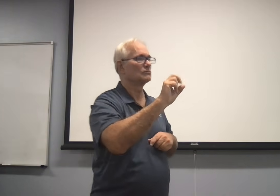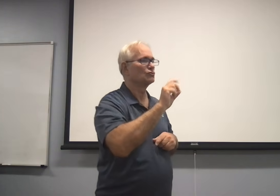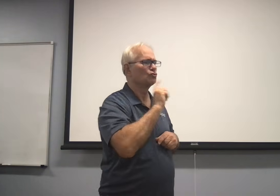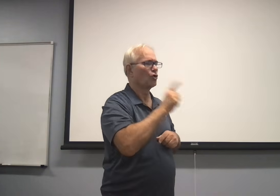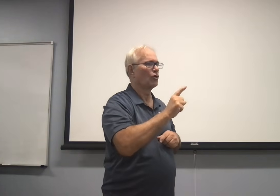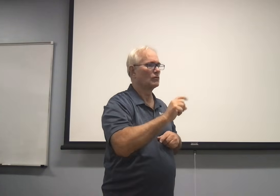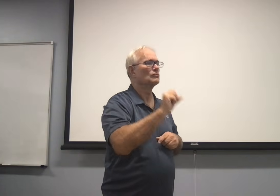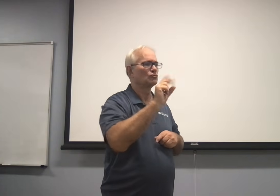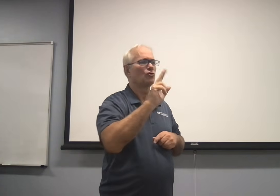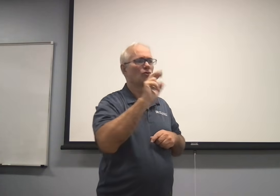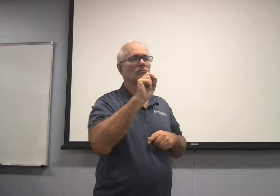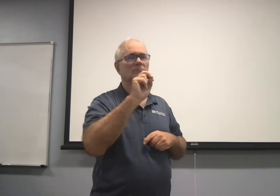Oh, sure.